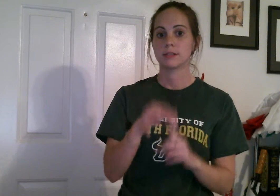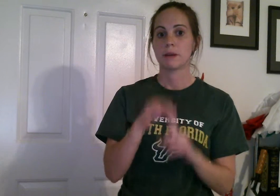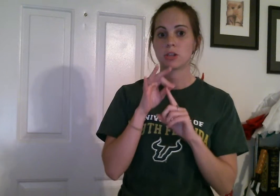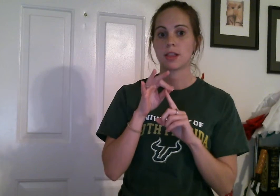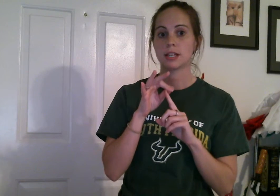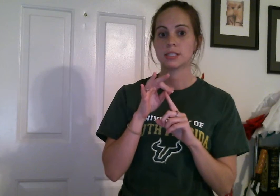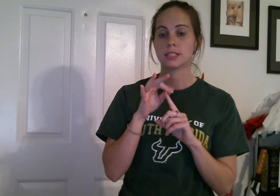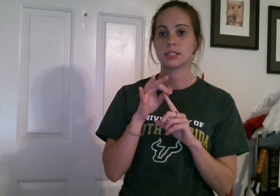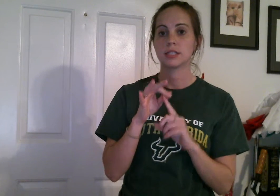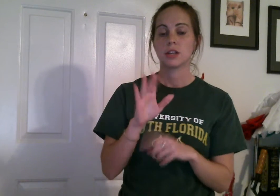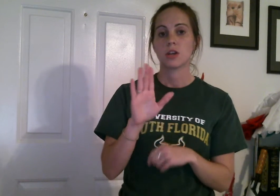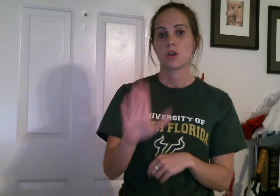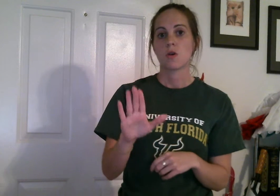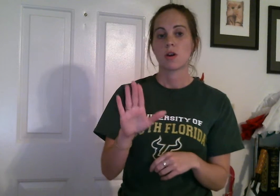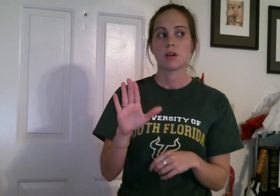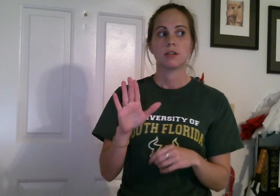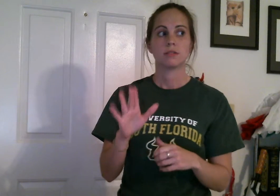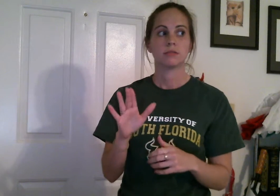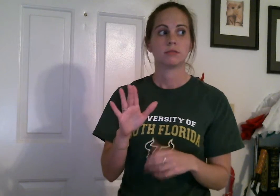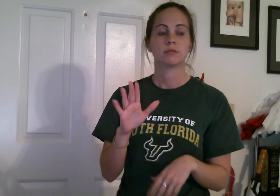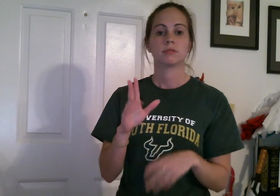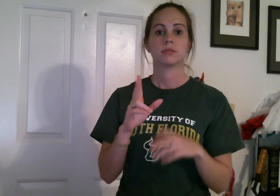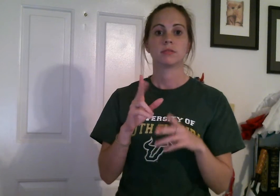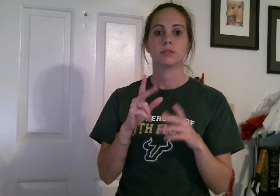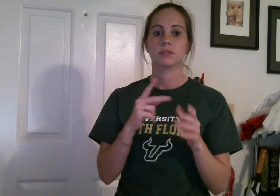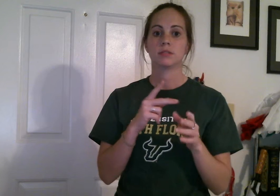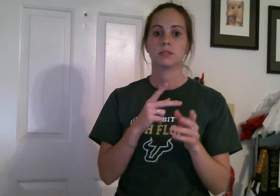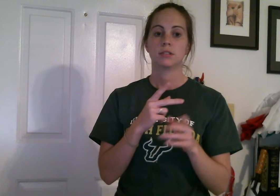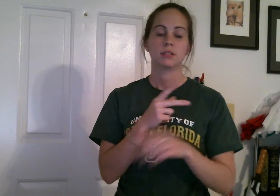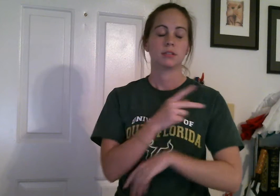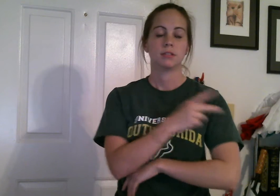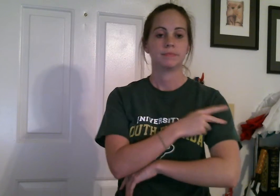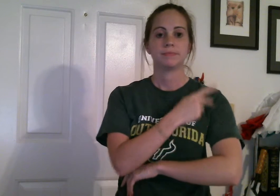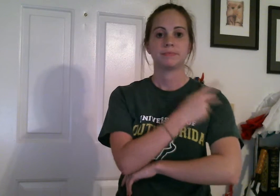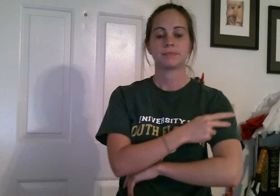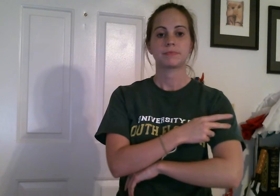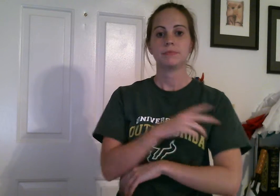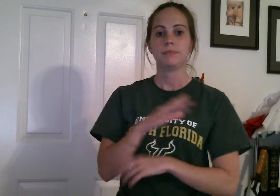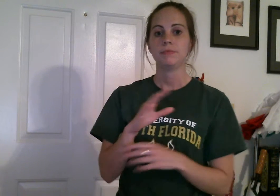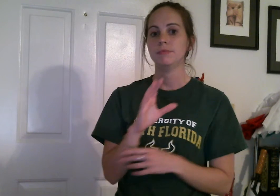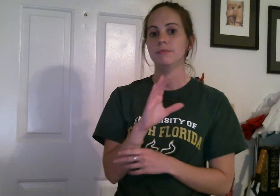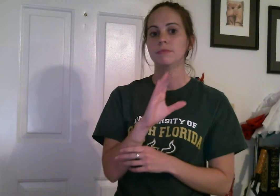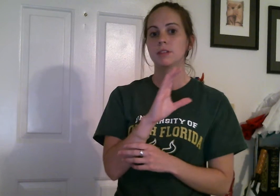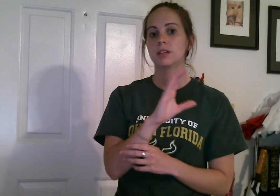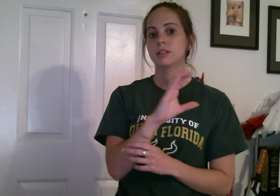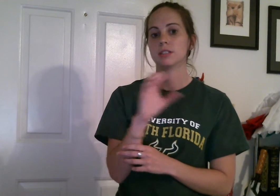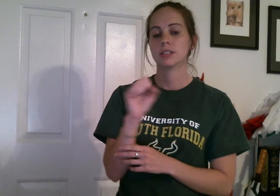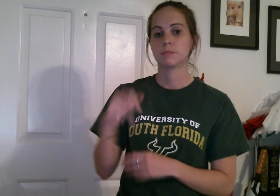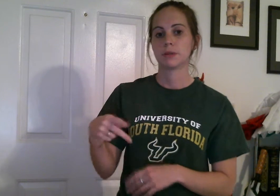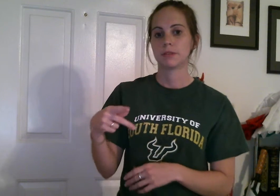your inpatient professional coder. The CCSP, on the other hand, is your Certified